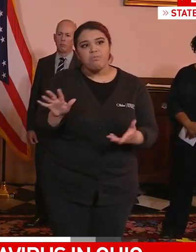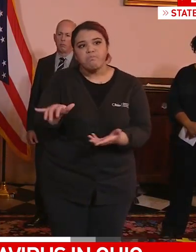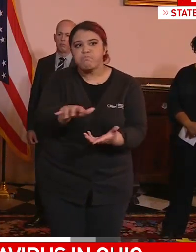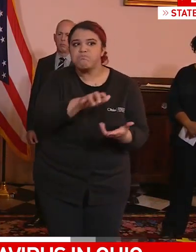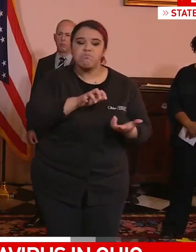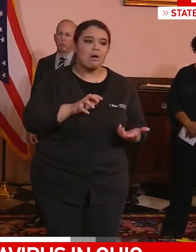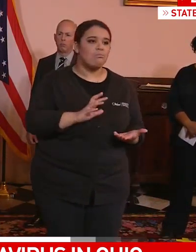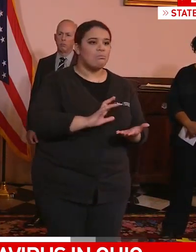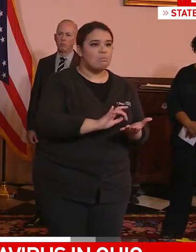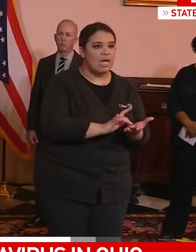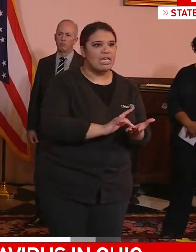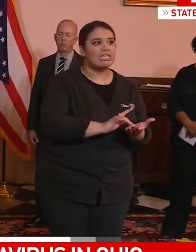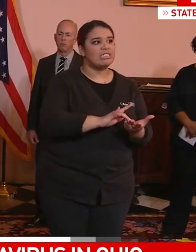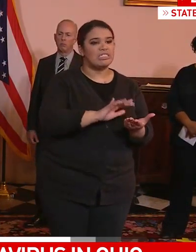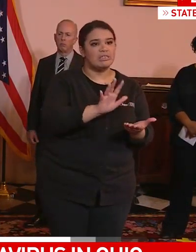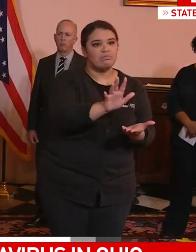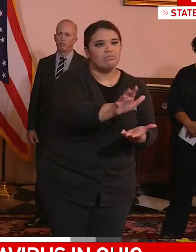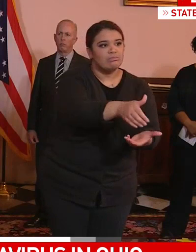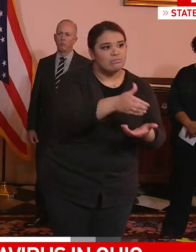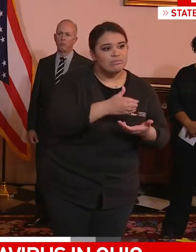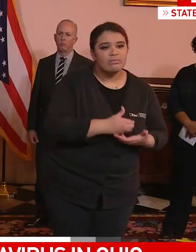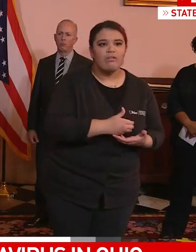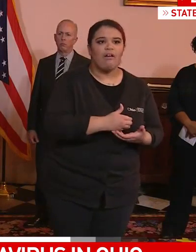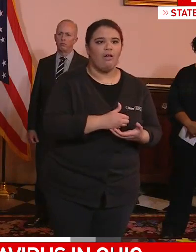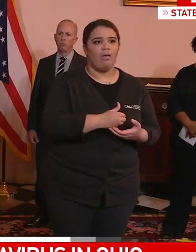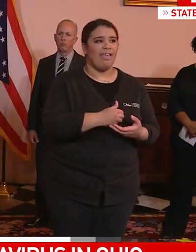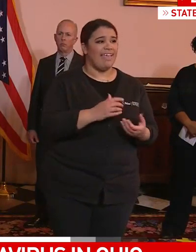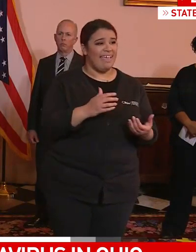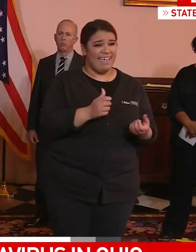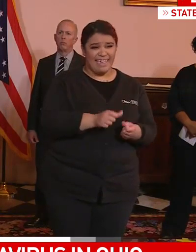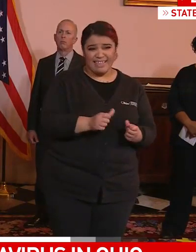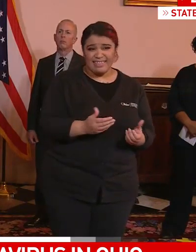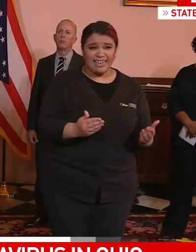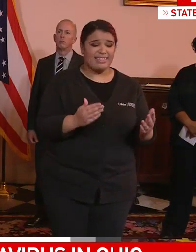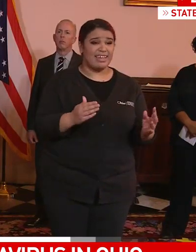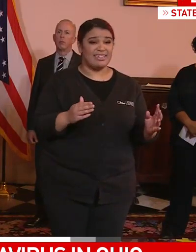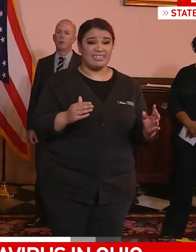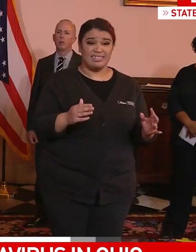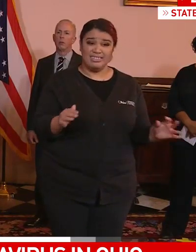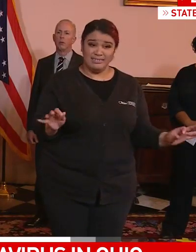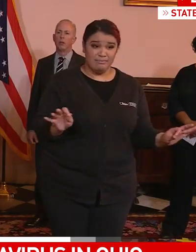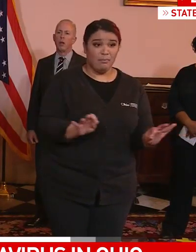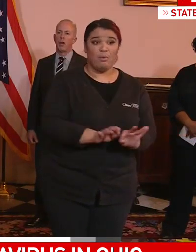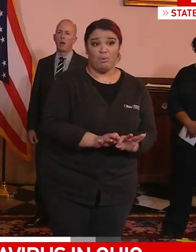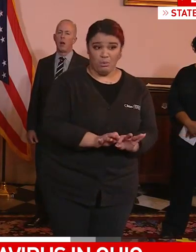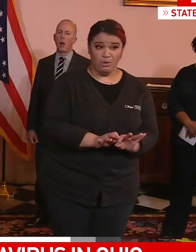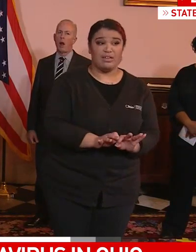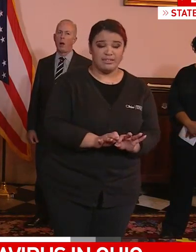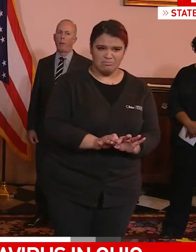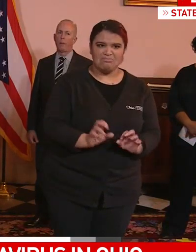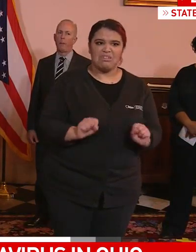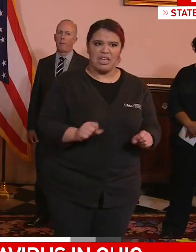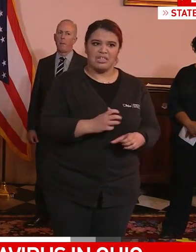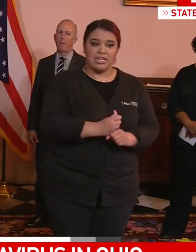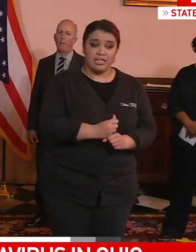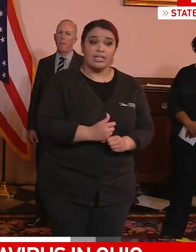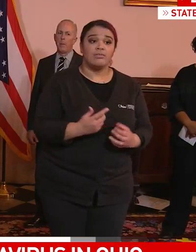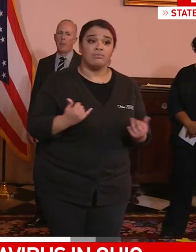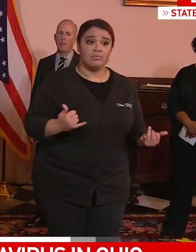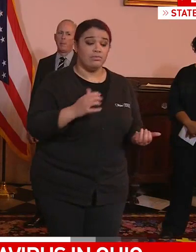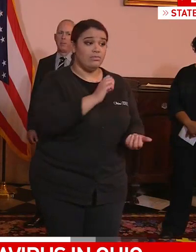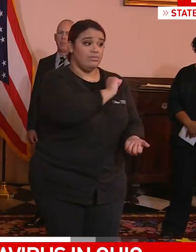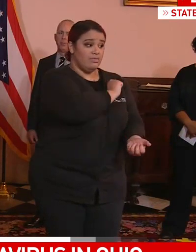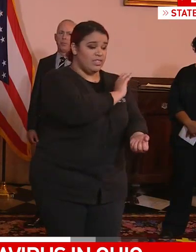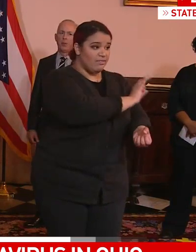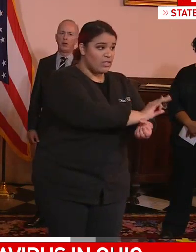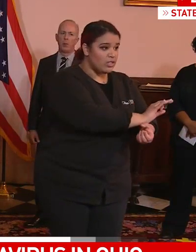medicines and those basic necessities. So while people even in San Francisco are sheltering in